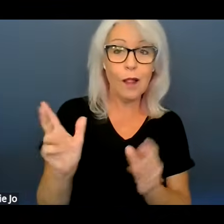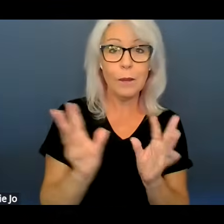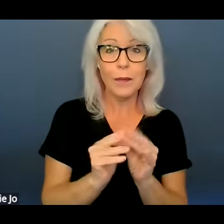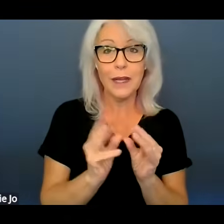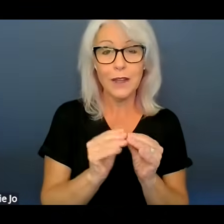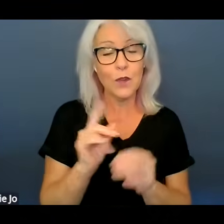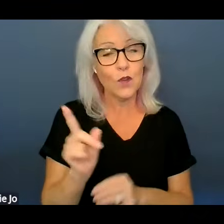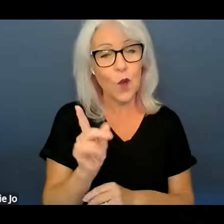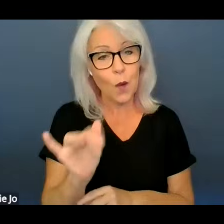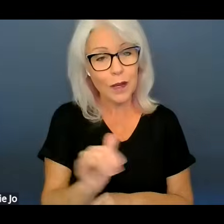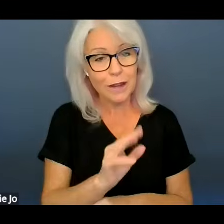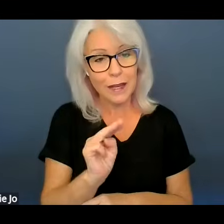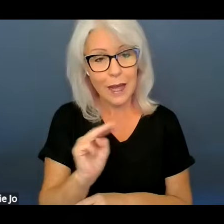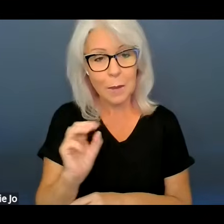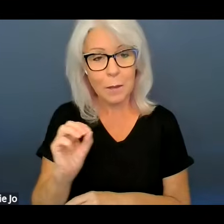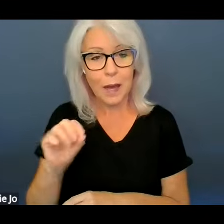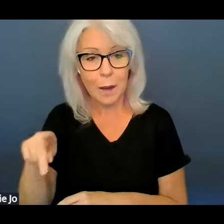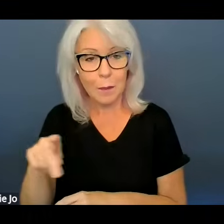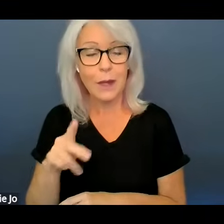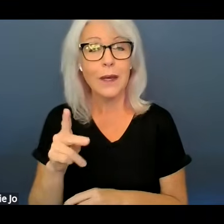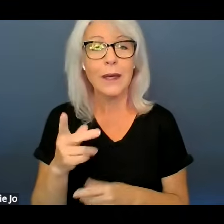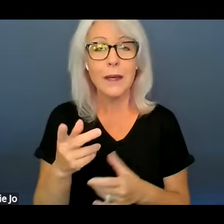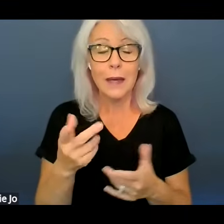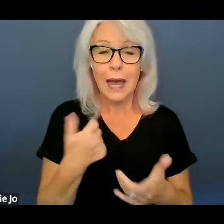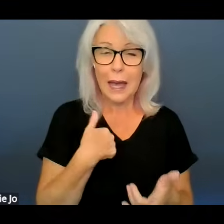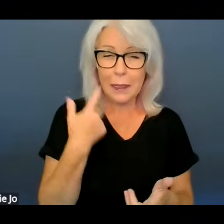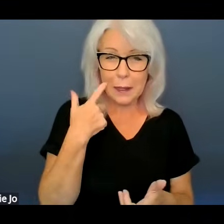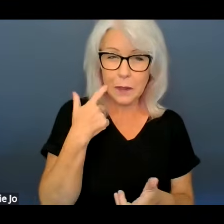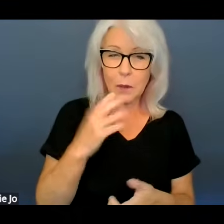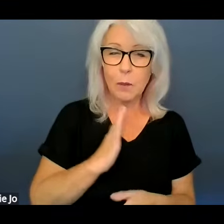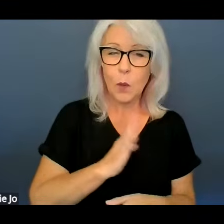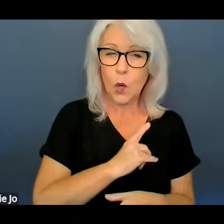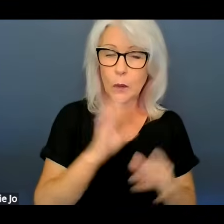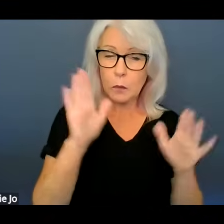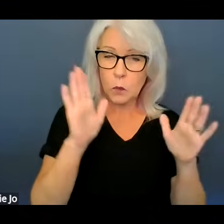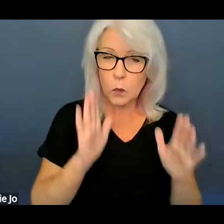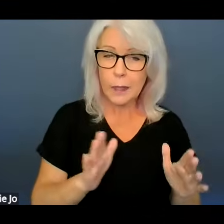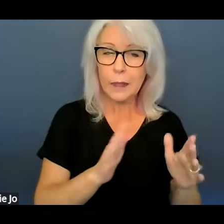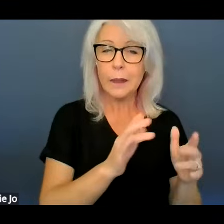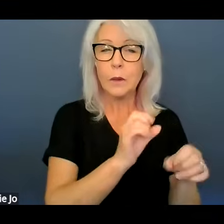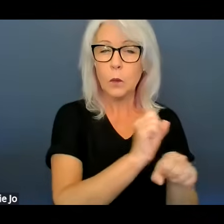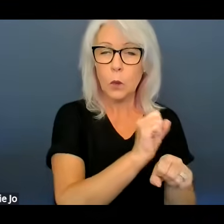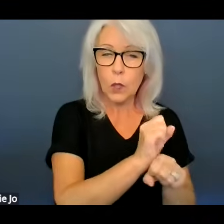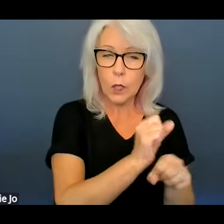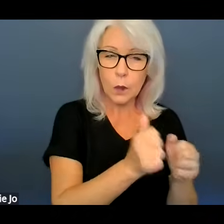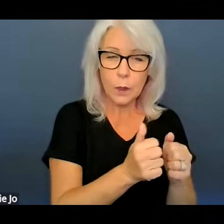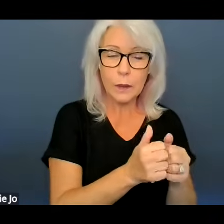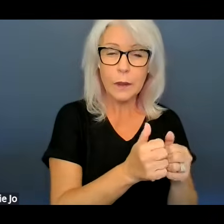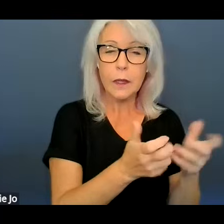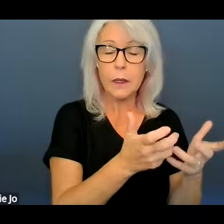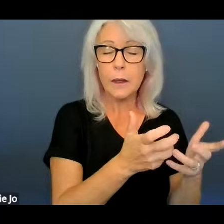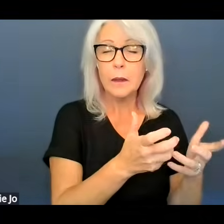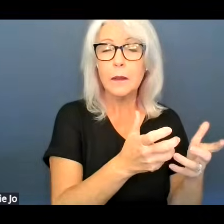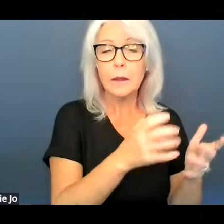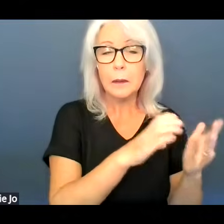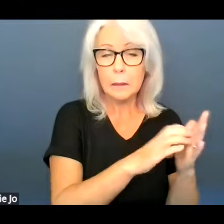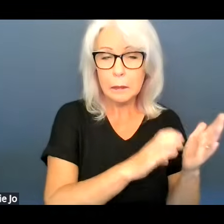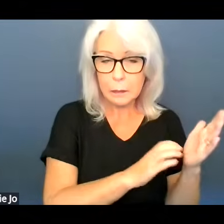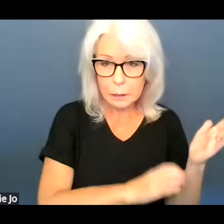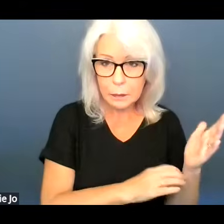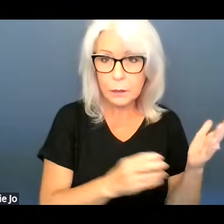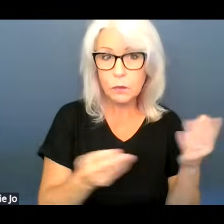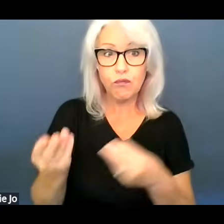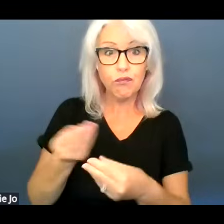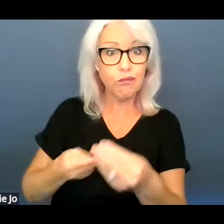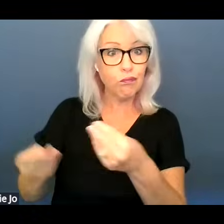to be discussed. I think the board did a great job with the language last time, circulated the petition to thousands and thousands of people. People